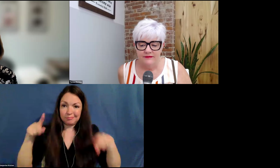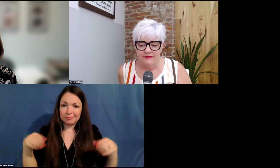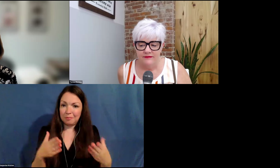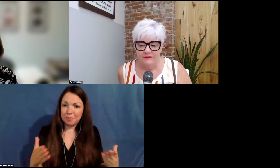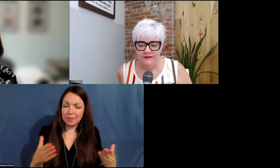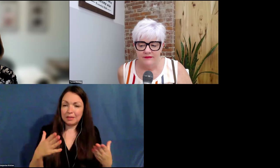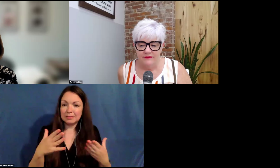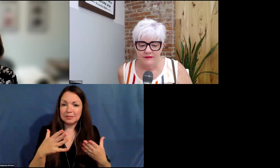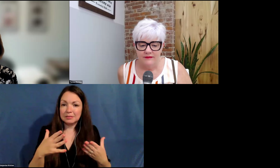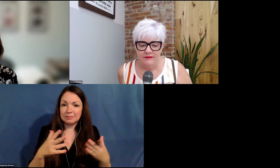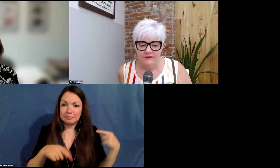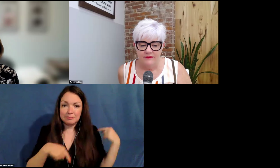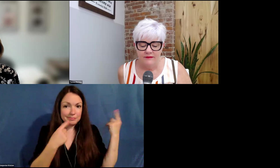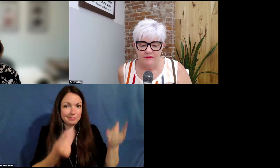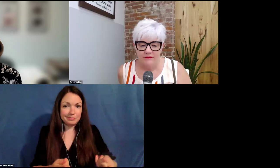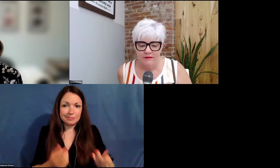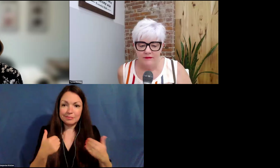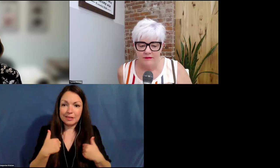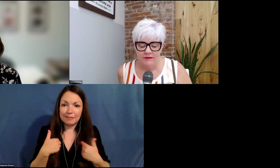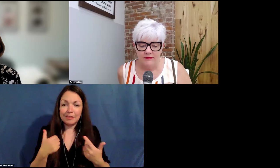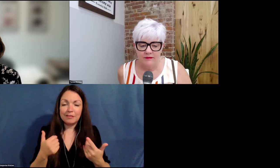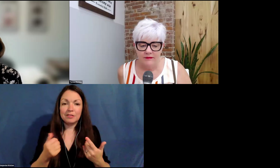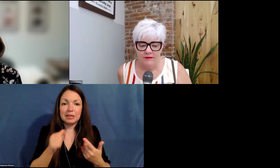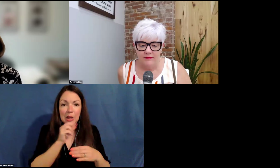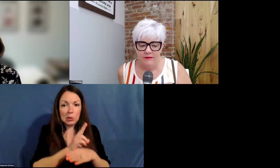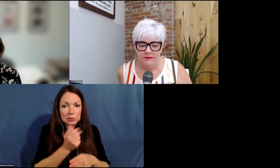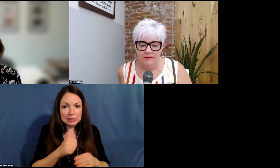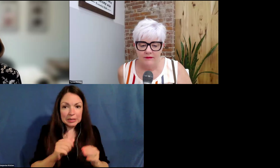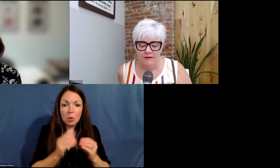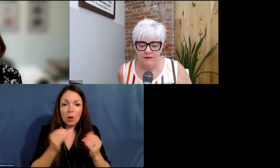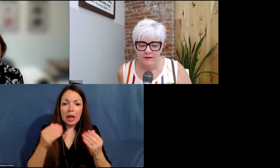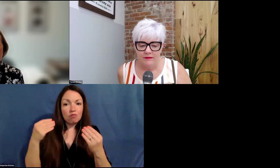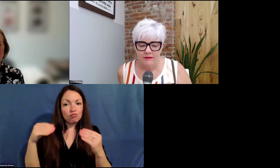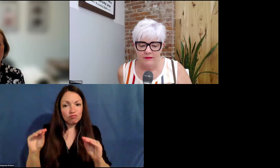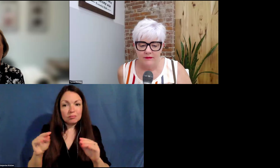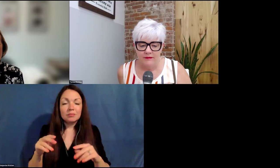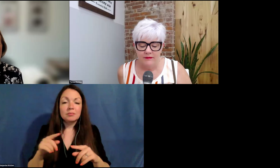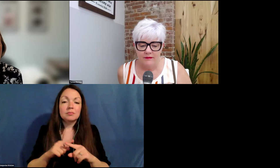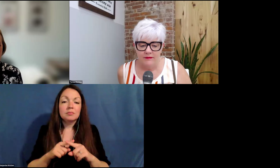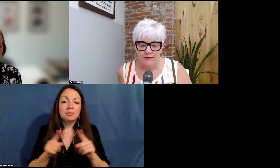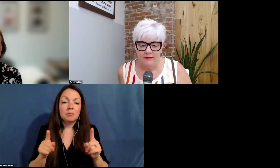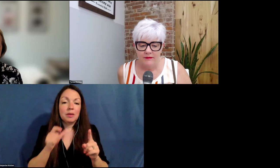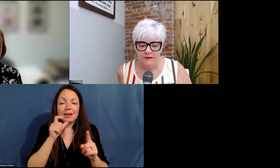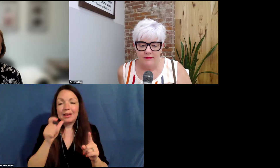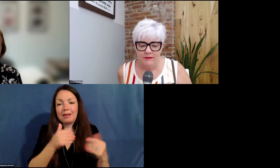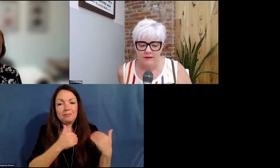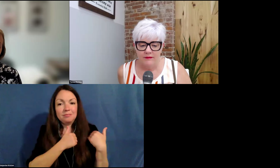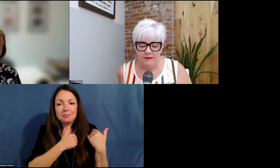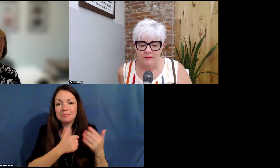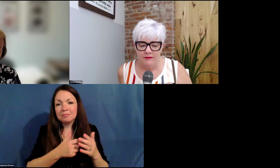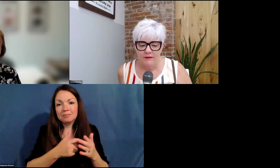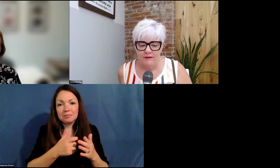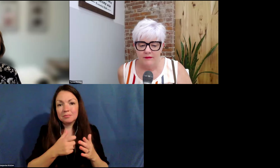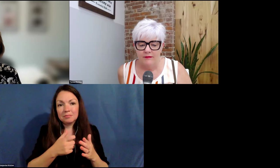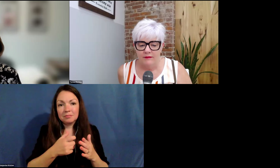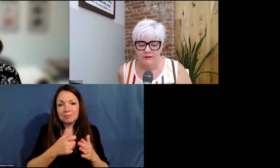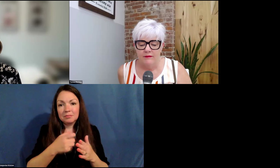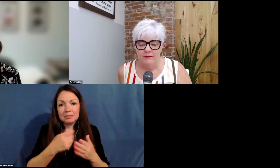collected over the years that we're no longer using. So I would not have a duty to collect and remit sales tax on those things because I'm not regularly in the business of